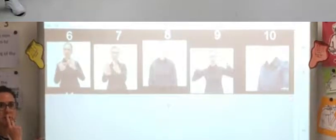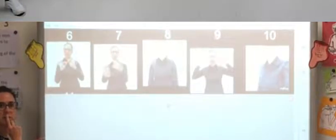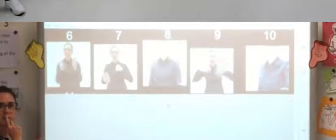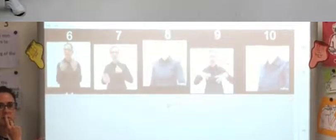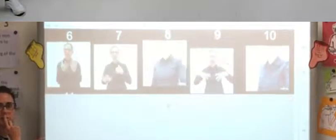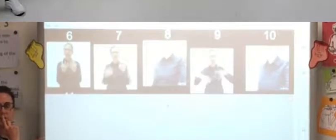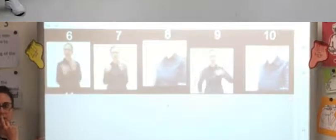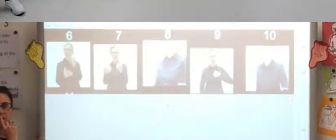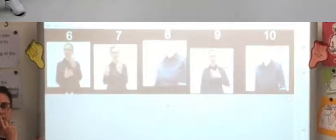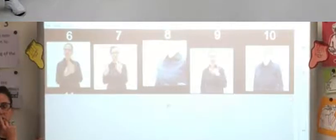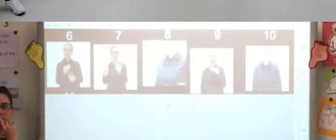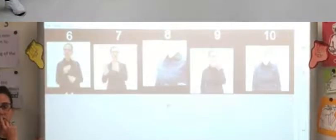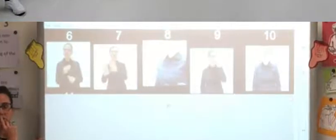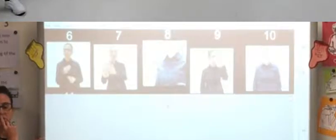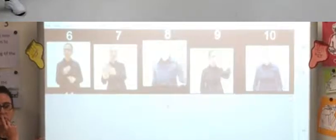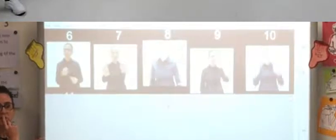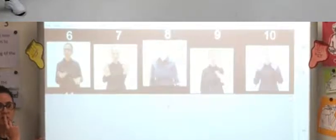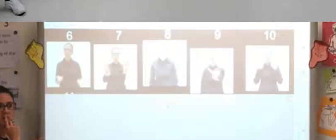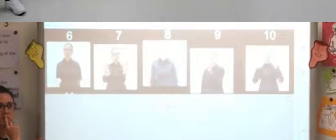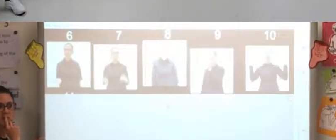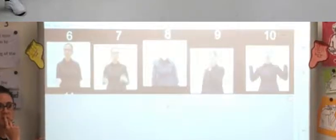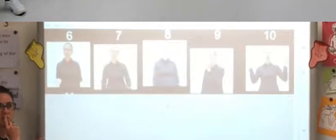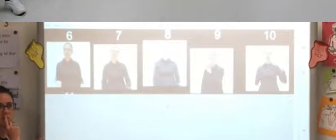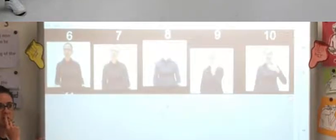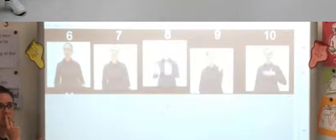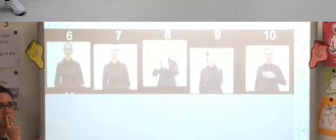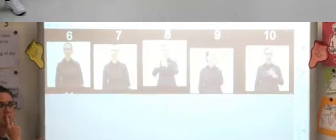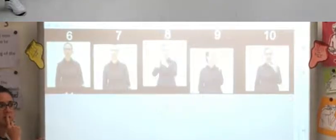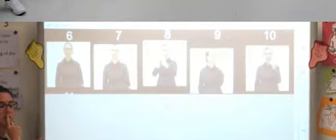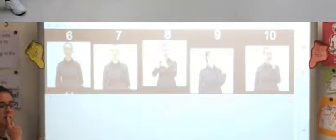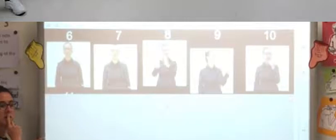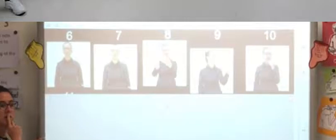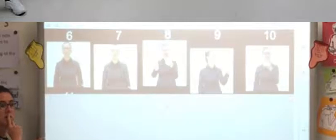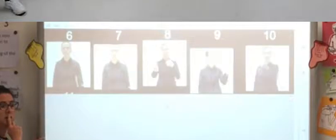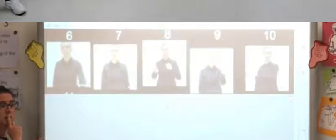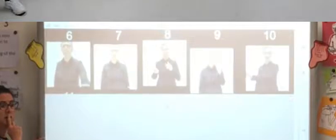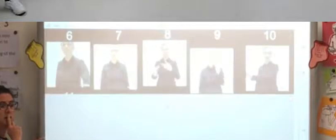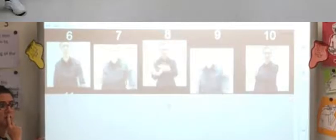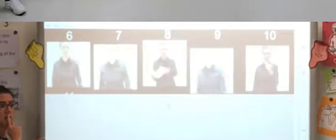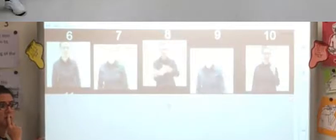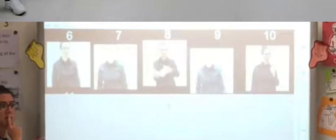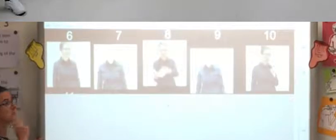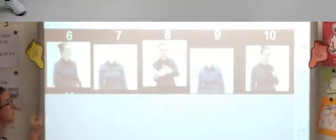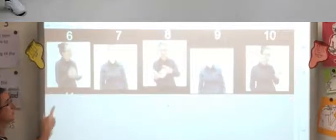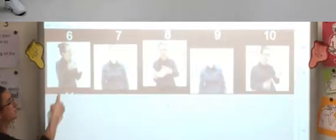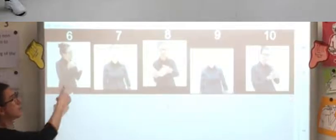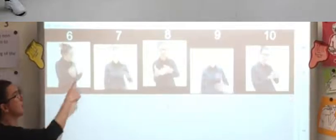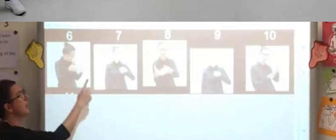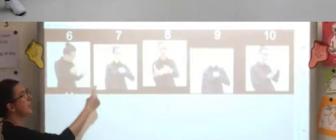favorite. Oh, You were playing and then you looked them up to your family and then they would come. good. Alright.